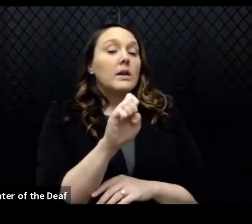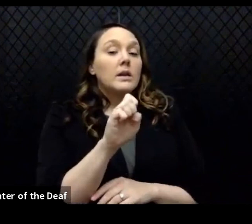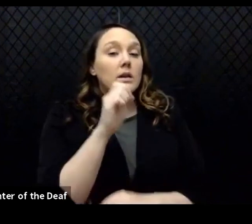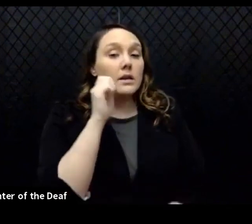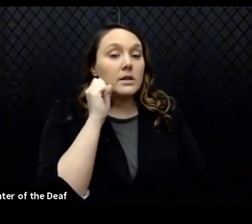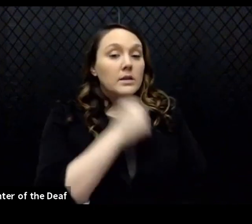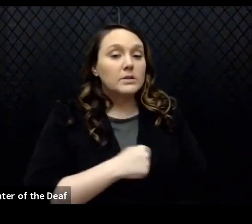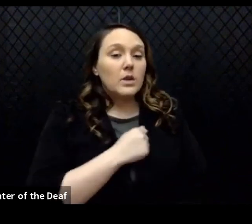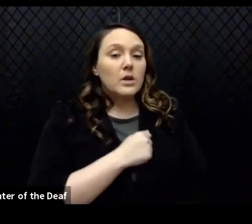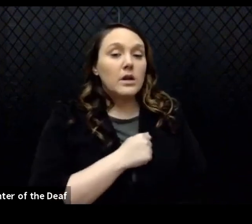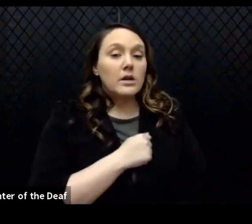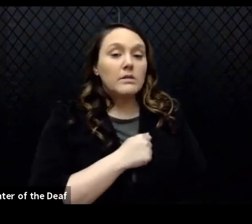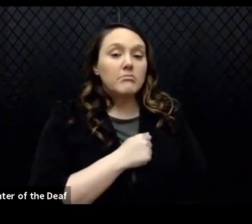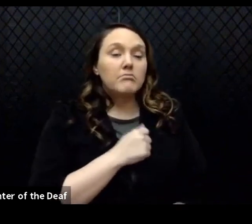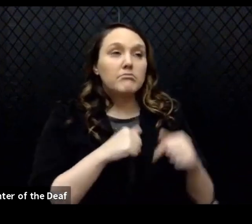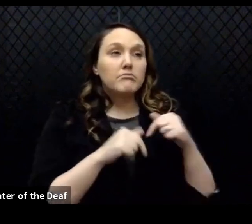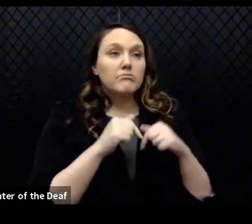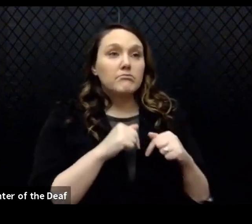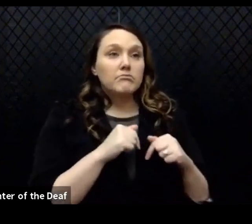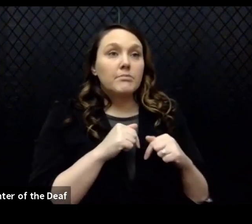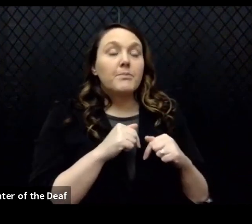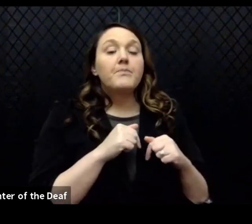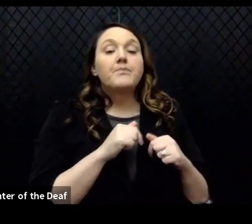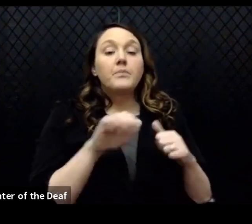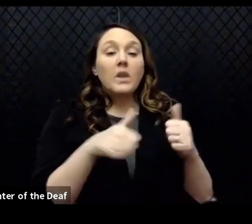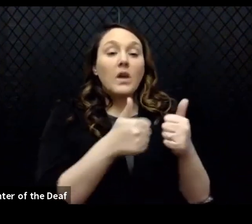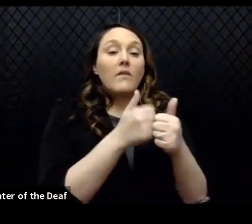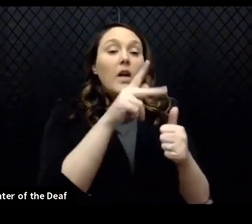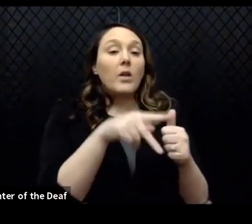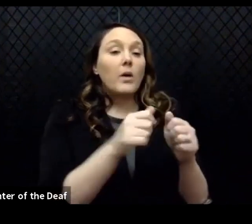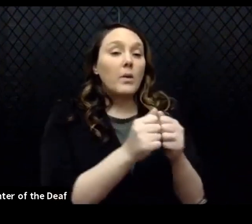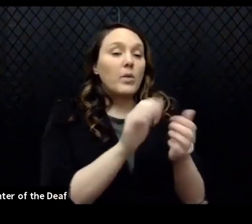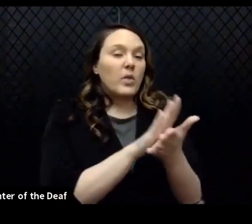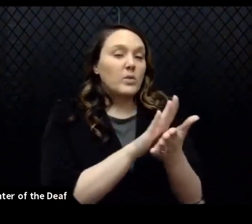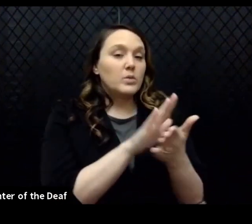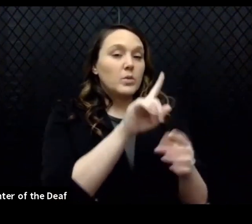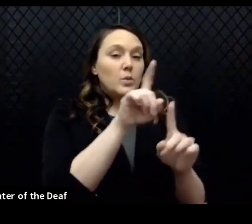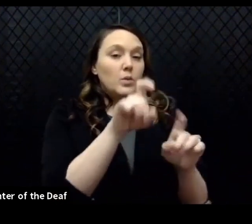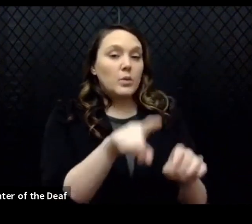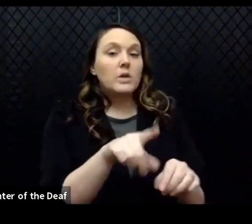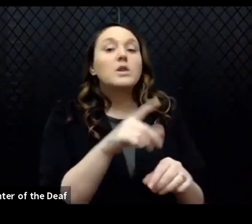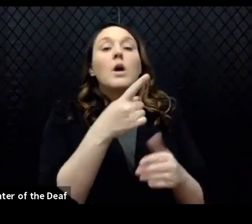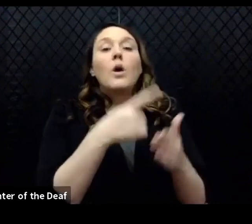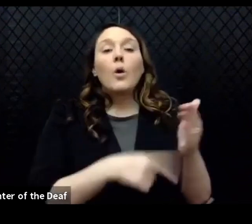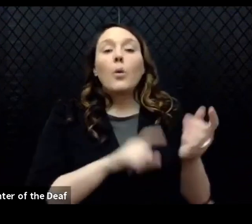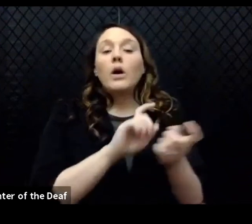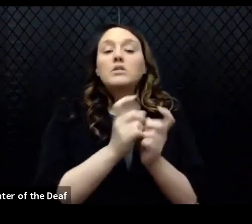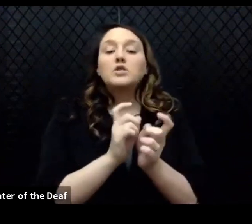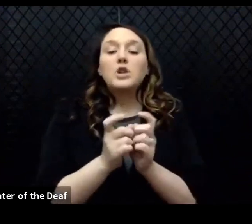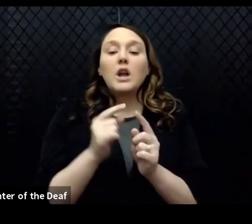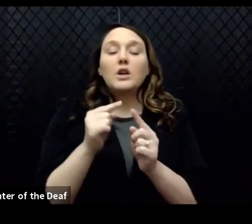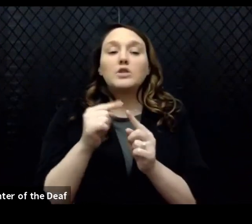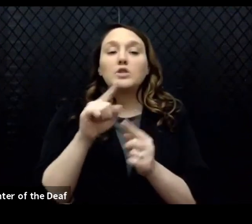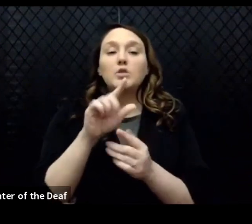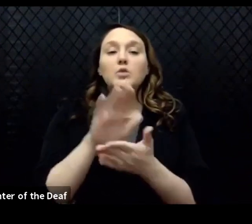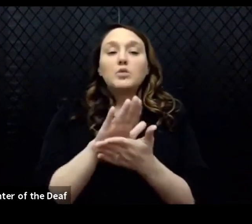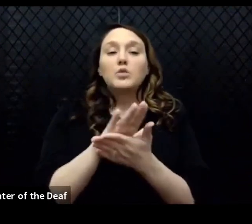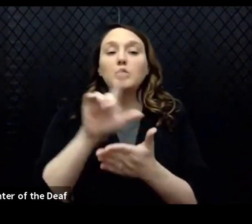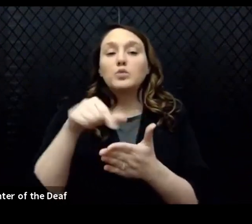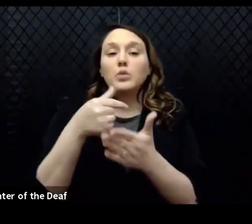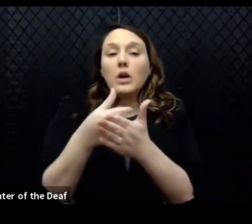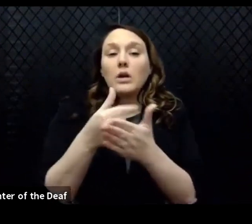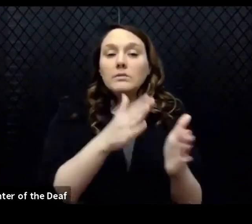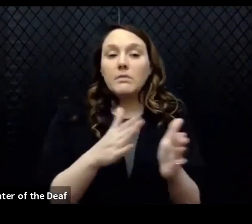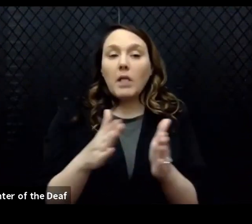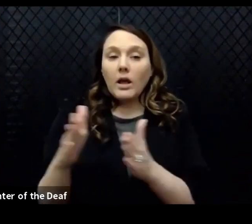sorry, went down on me there. Following up with the school's question, what revisions did you make to the school's graduation draft plan?